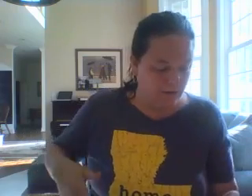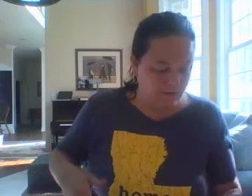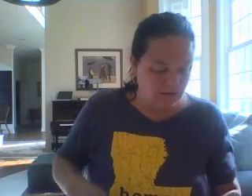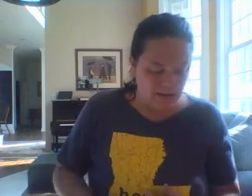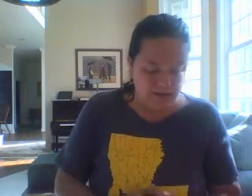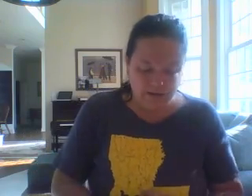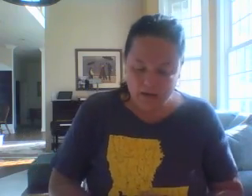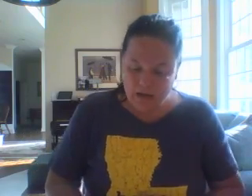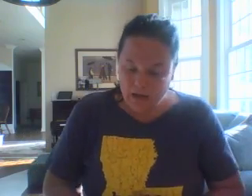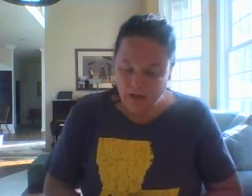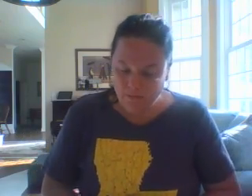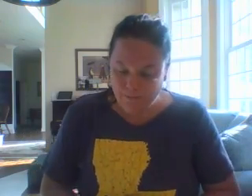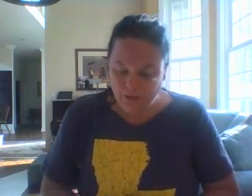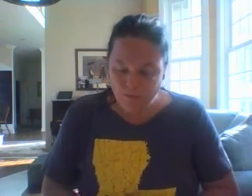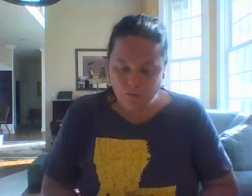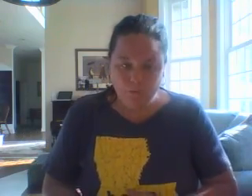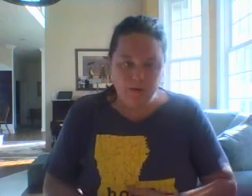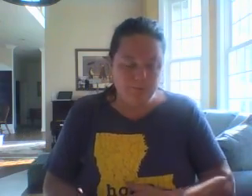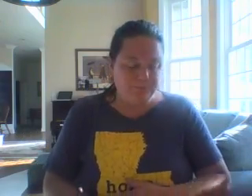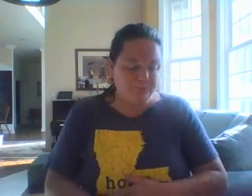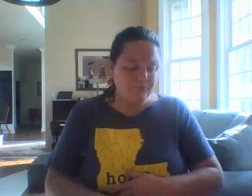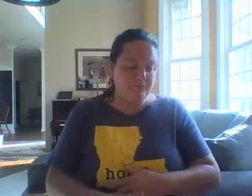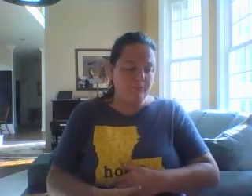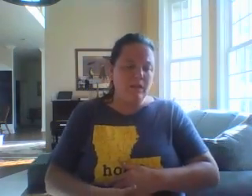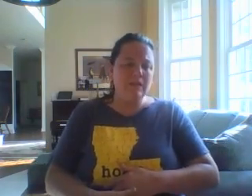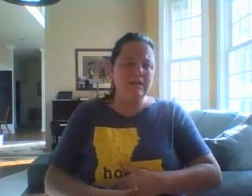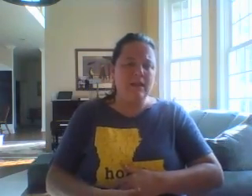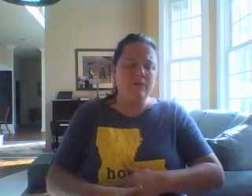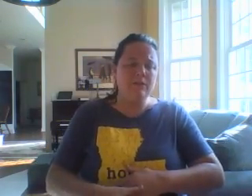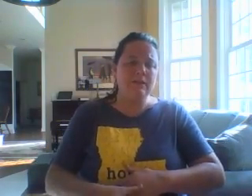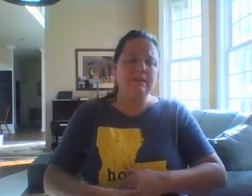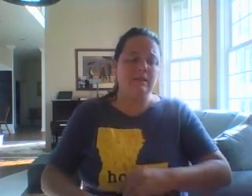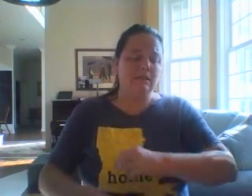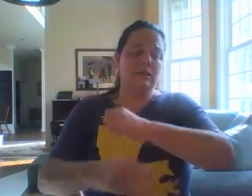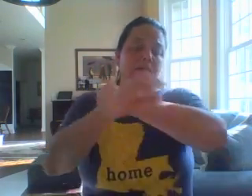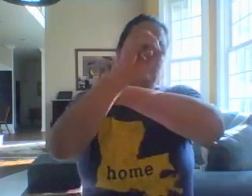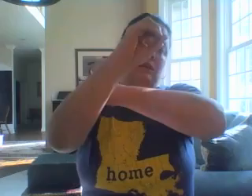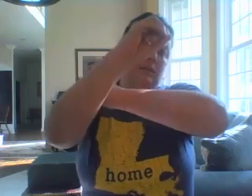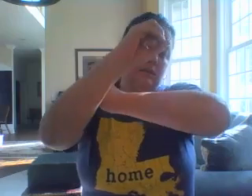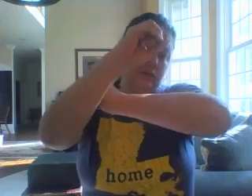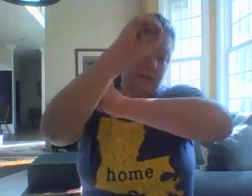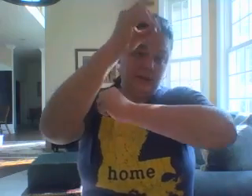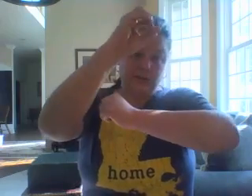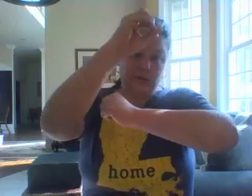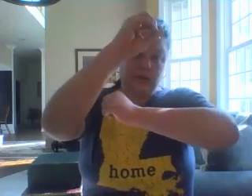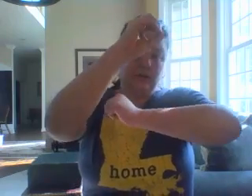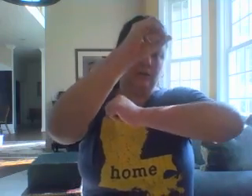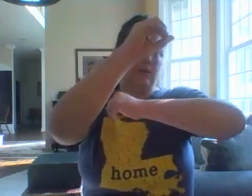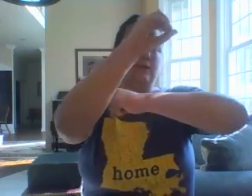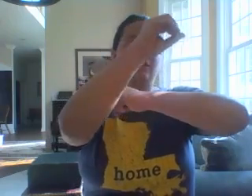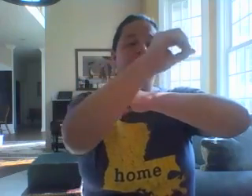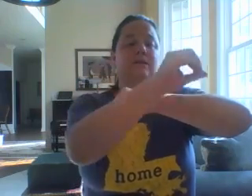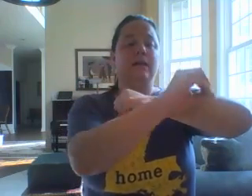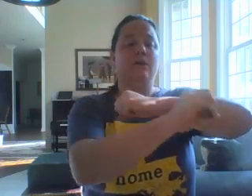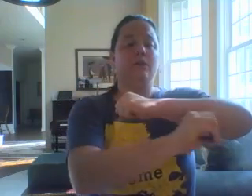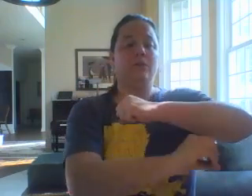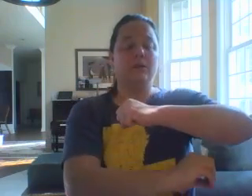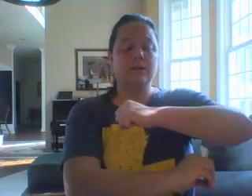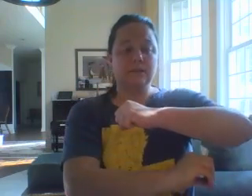which is late. Number 1, down is this. Here's your sun. It's coming down on the horizon,